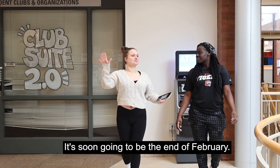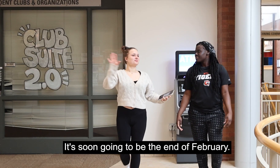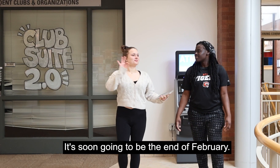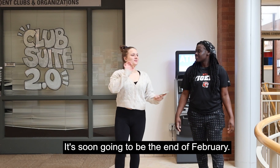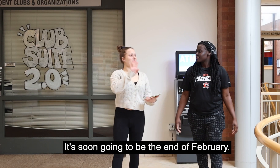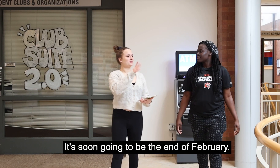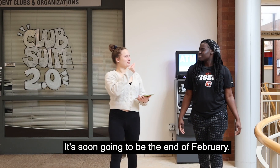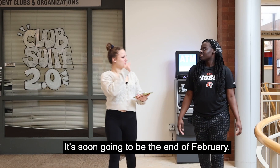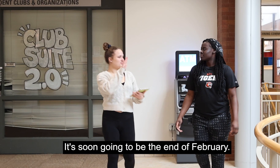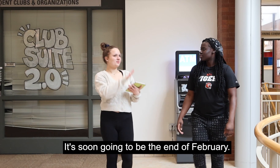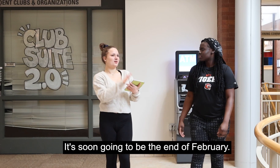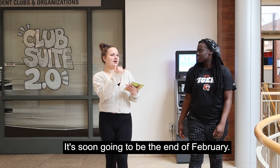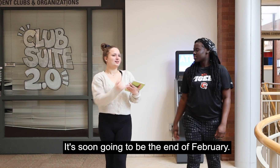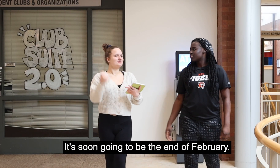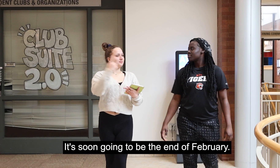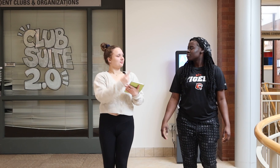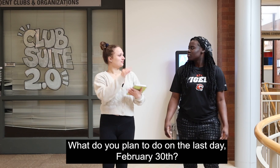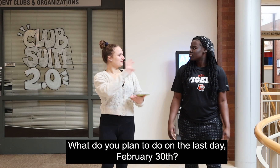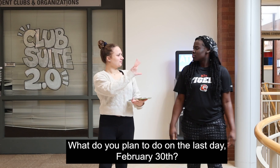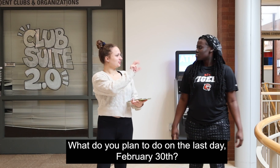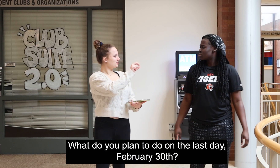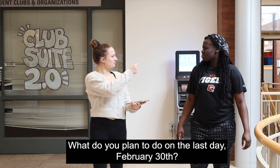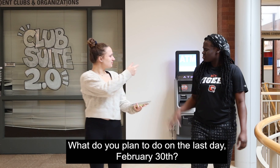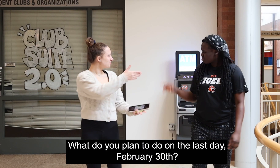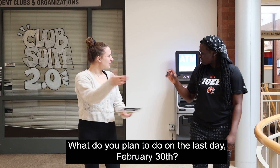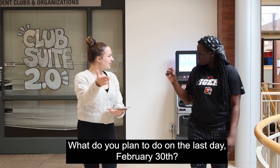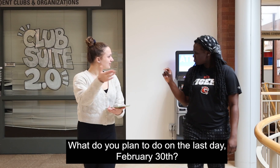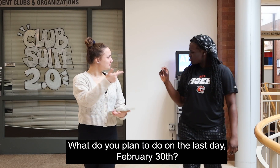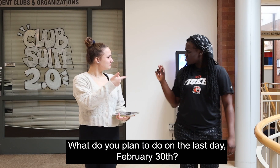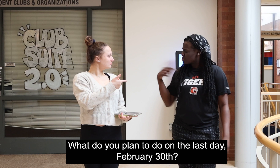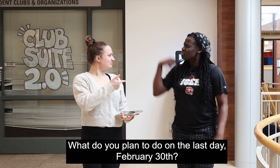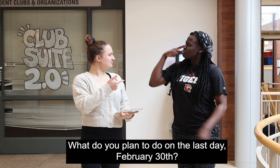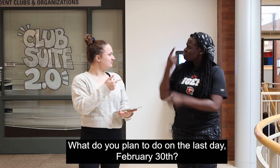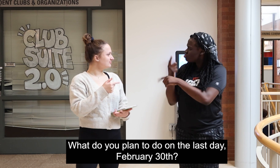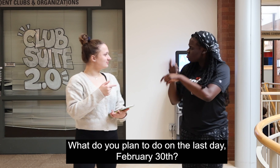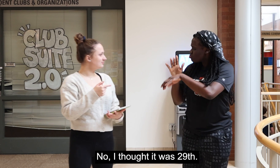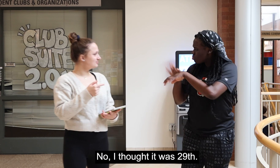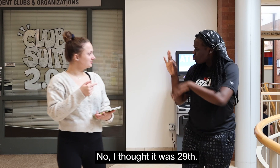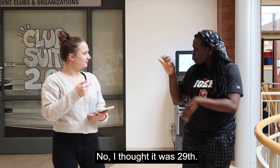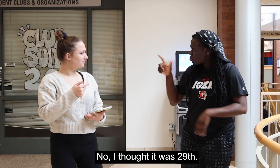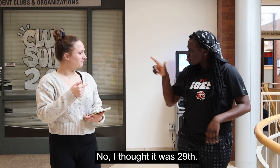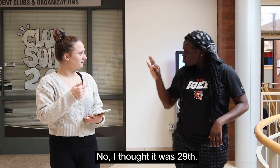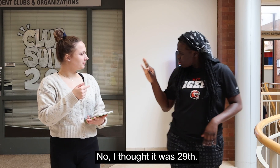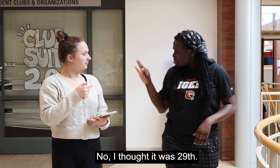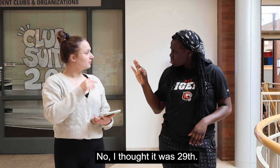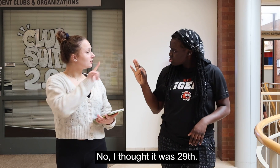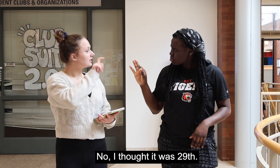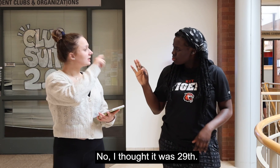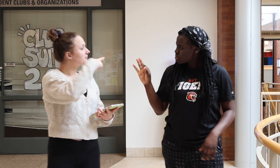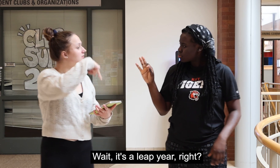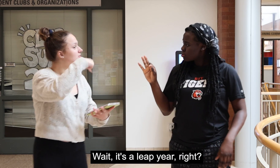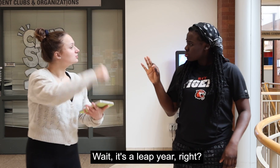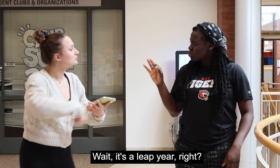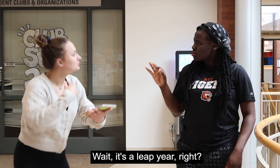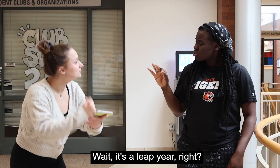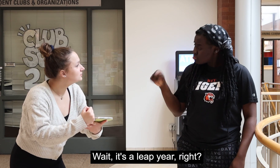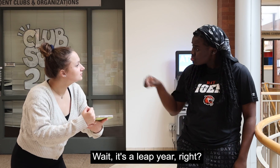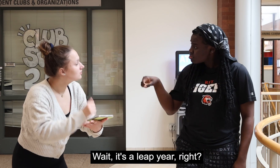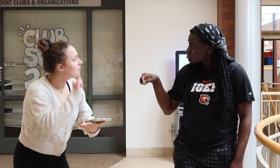It's soon going to be the end of February. What do you plan to do on the last day, February 30th? No, I thought it was 29th. Wait, it's a leap year, right? Oh,